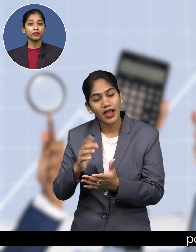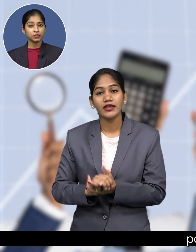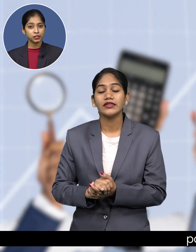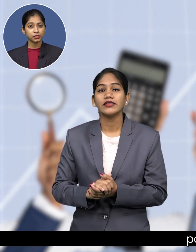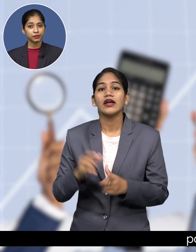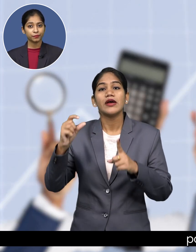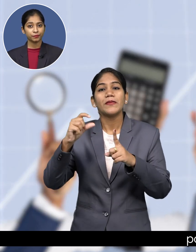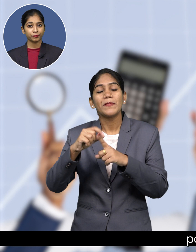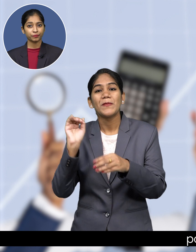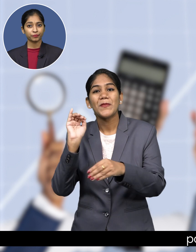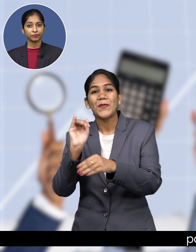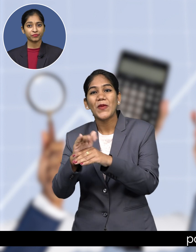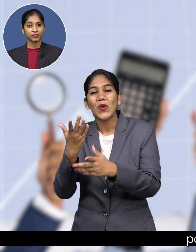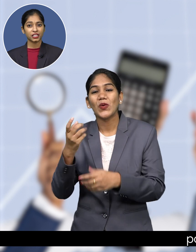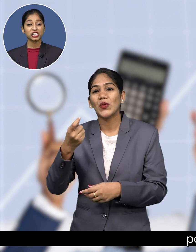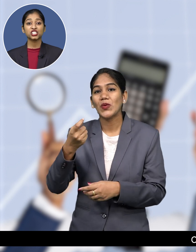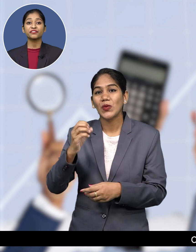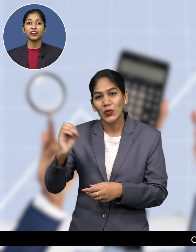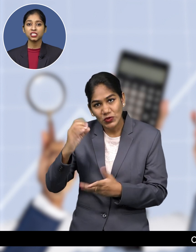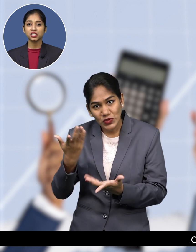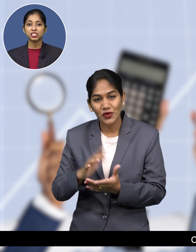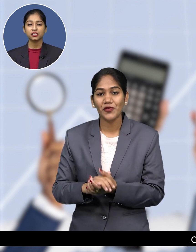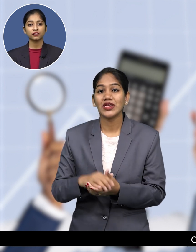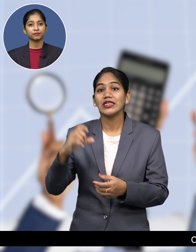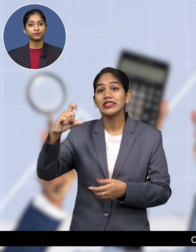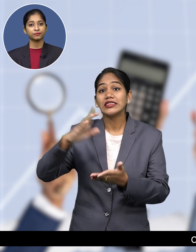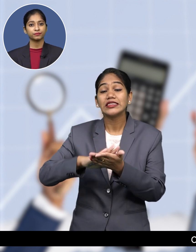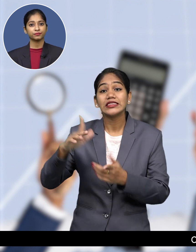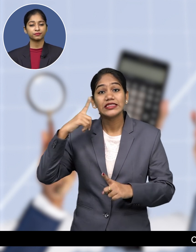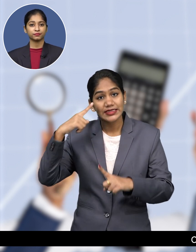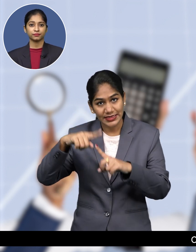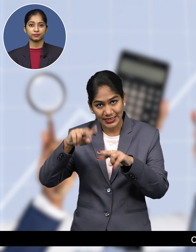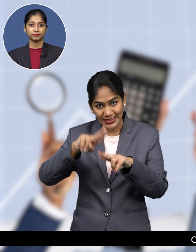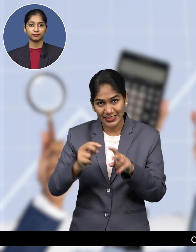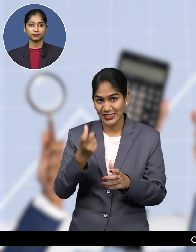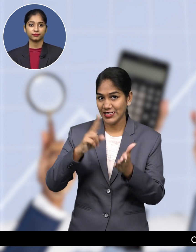post offices, chit funds,